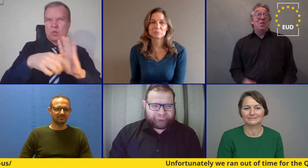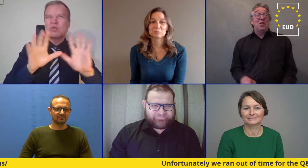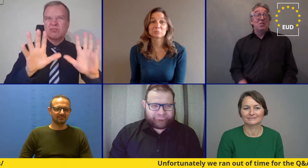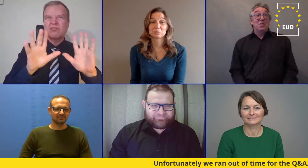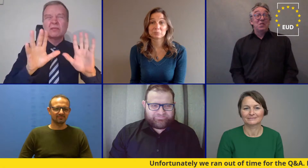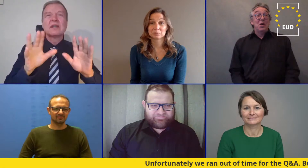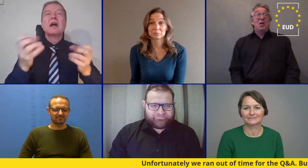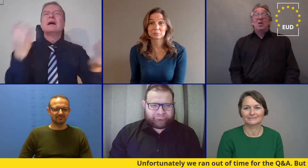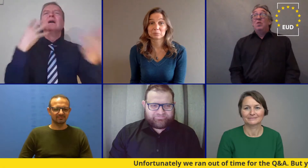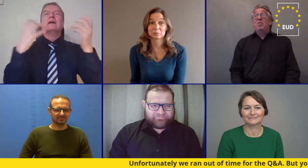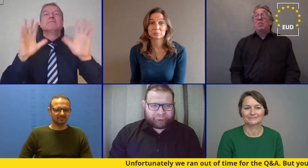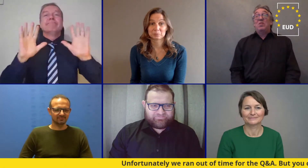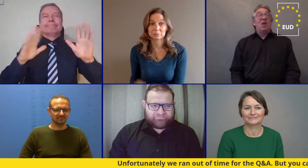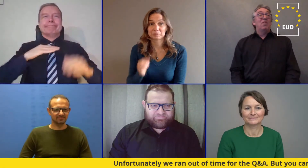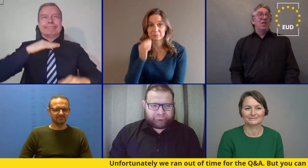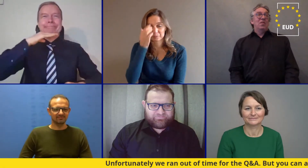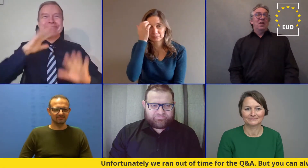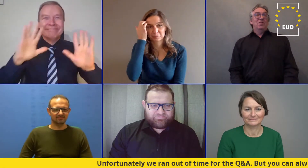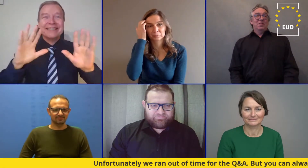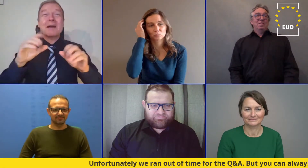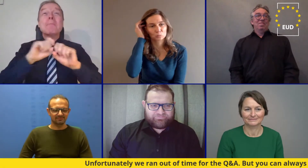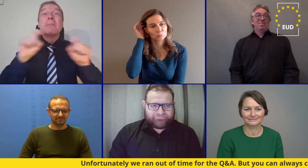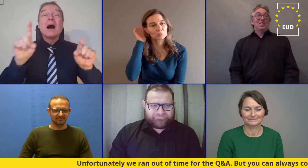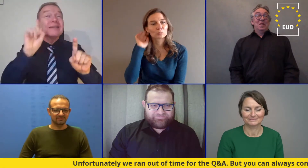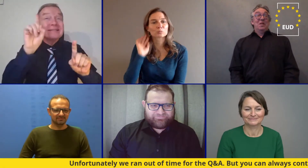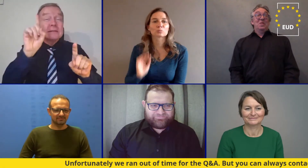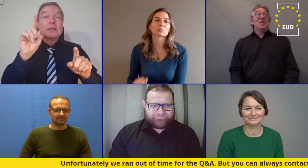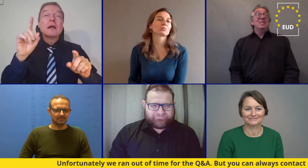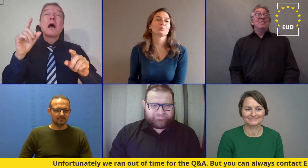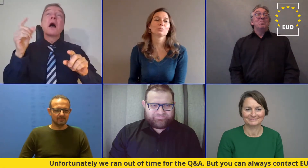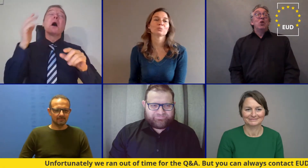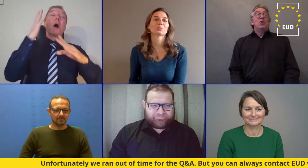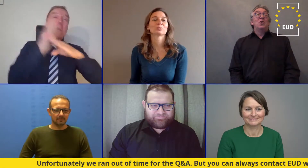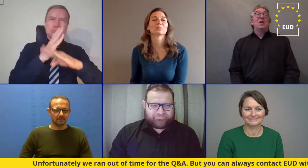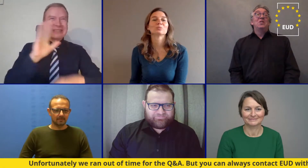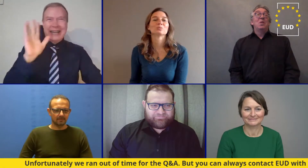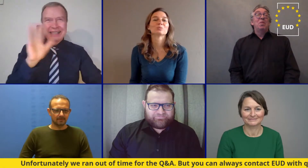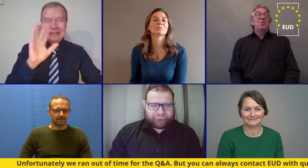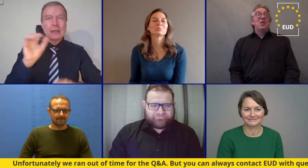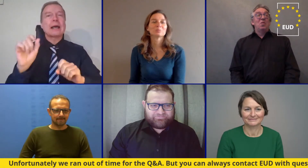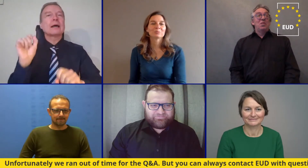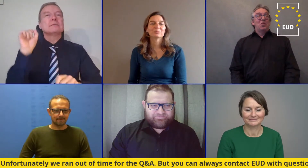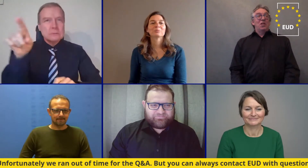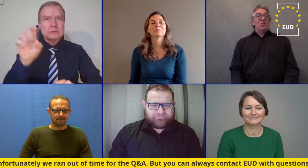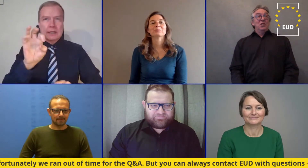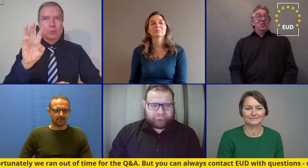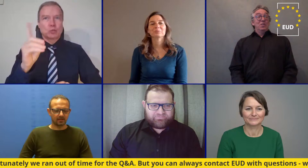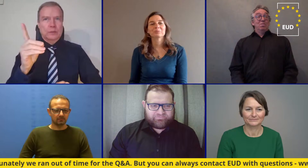possible. We have about half an hour left. All right? So you can stop posting comments or questions.